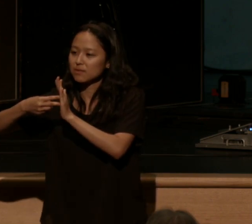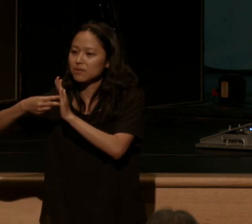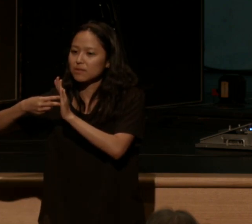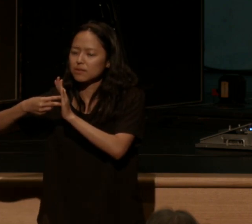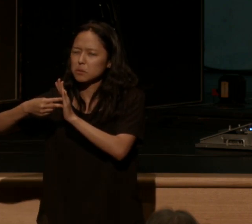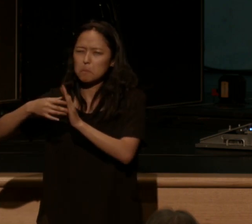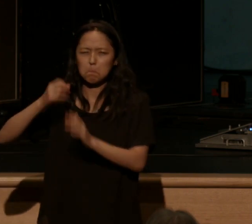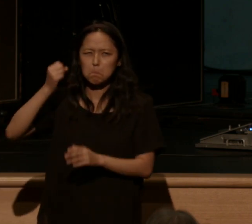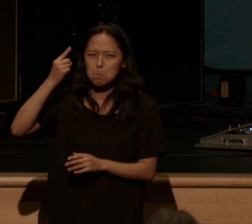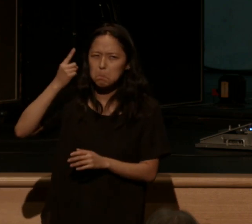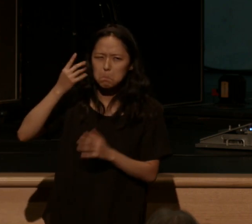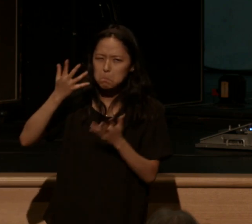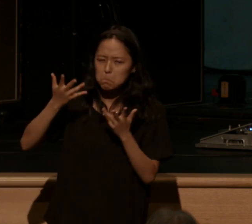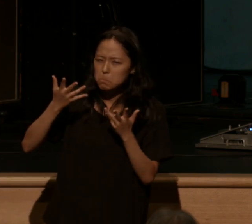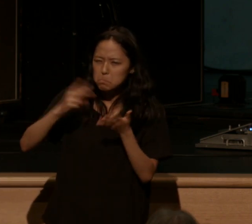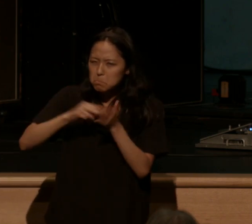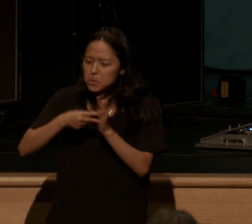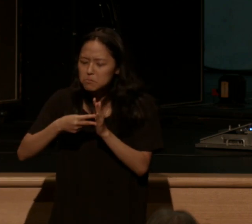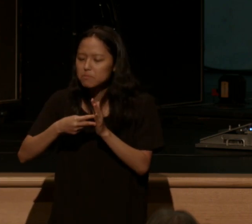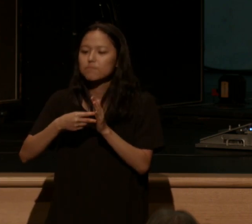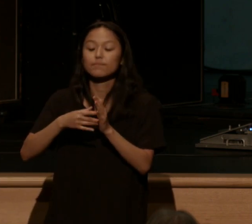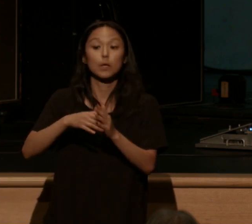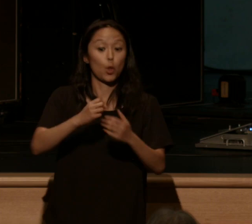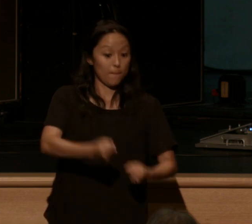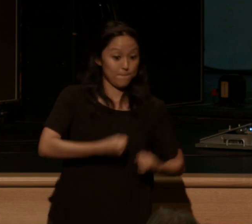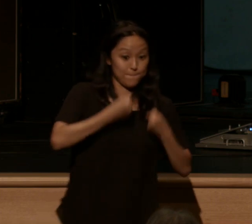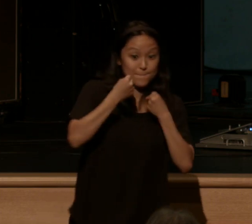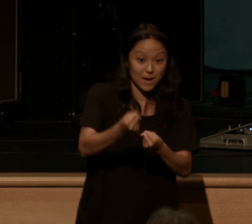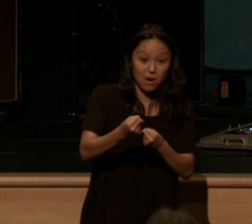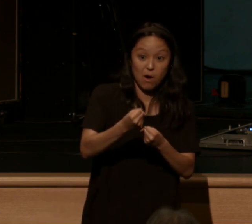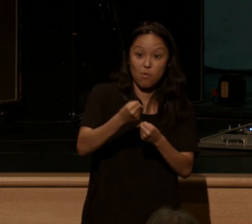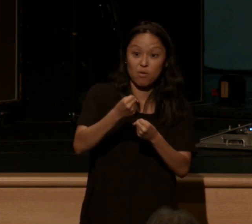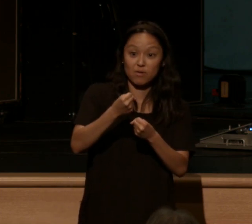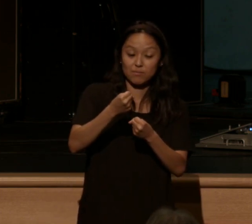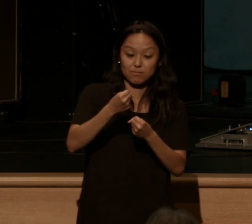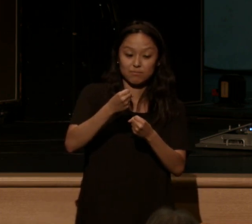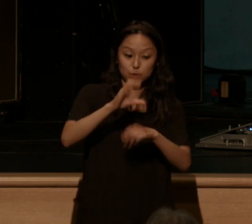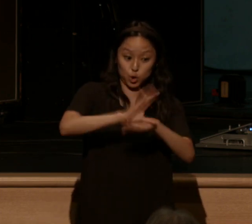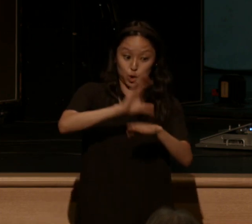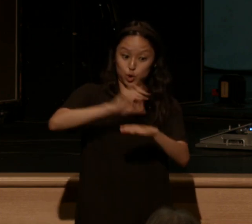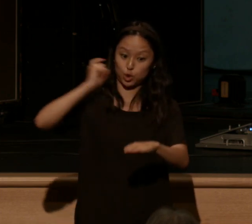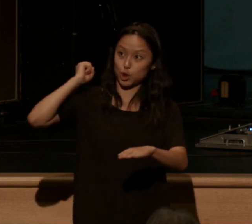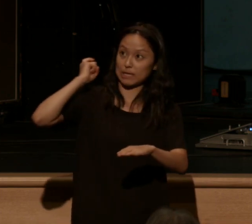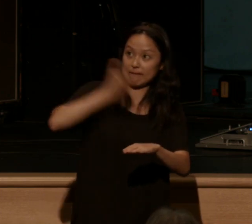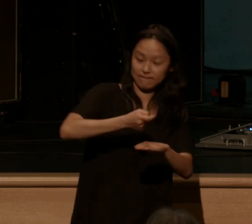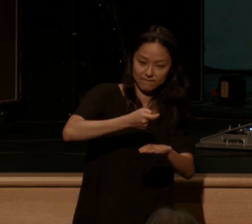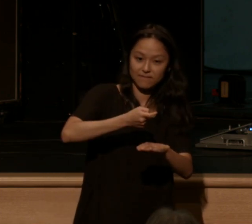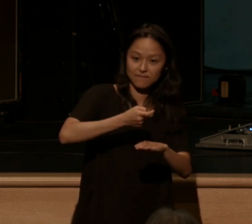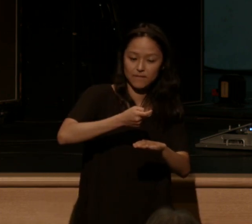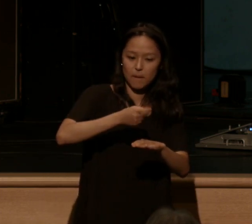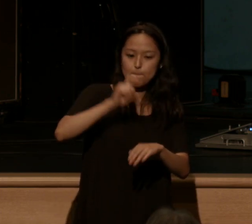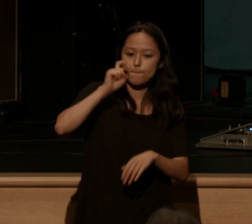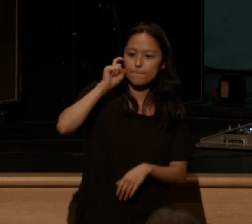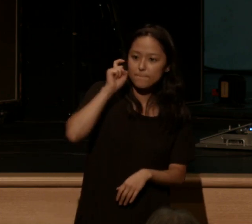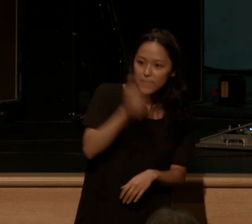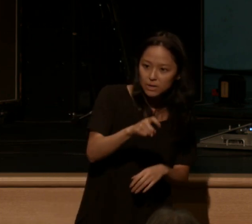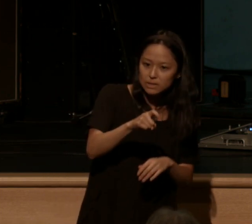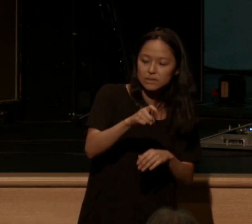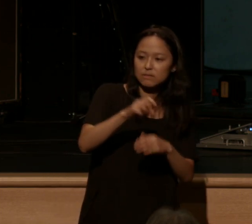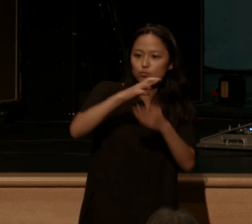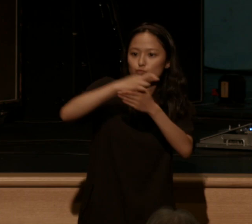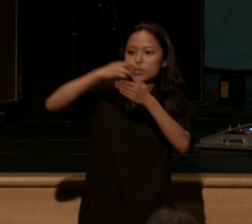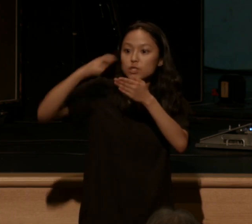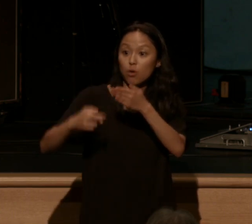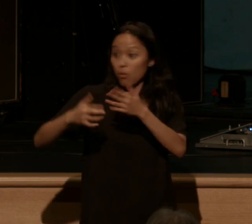So I don't understand. What do you mean by that? The power given to the church must